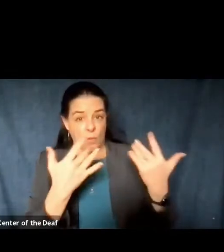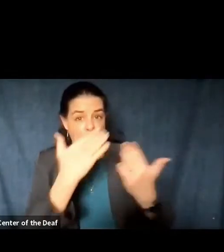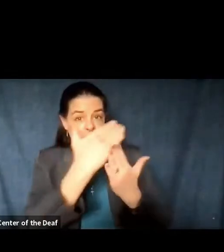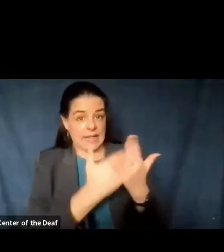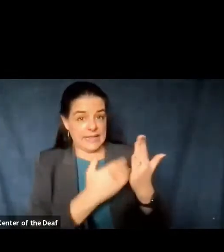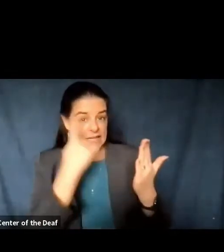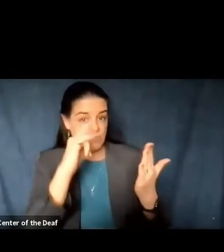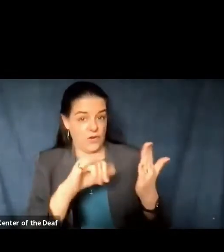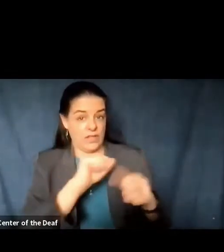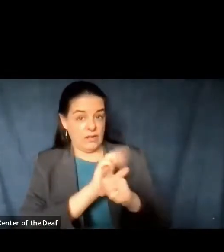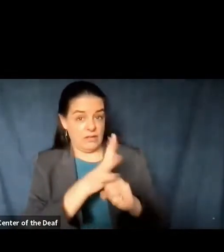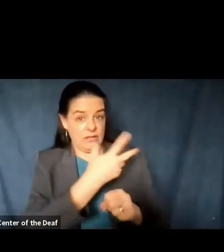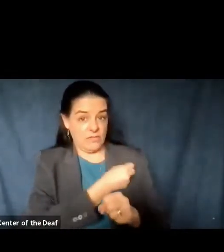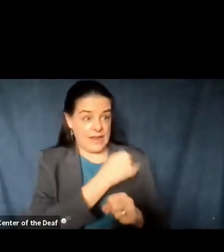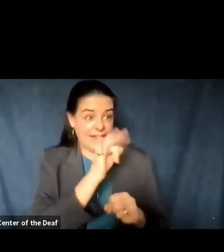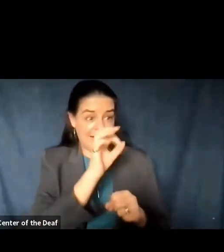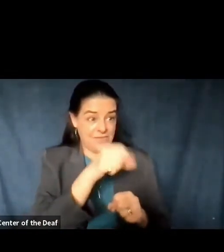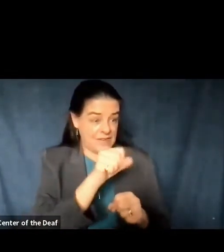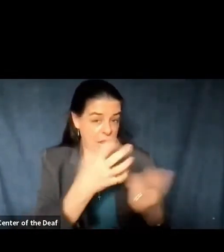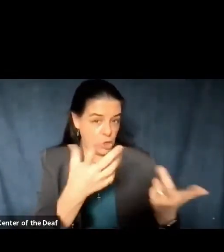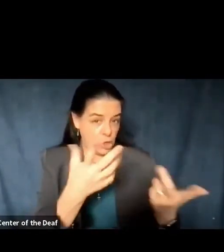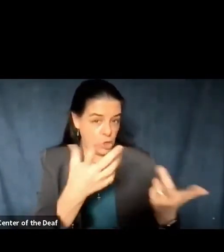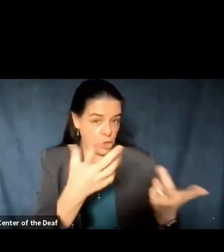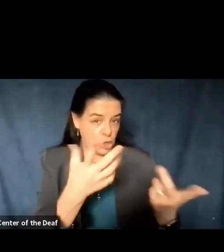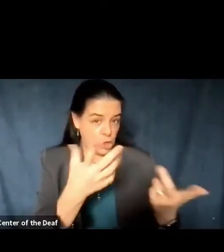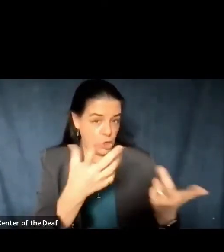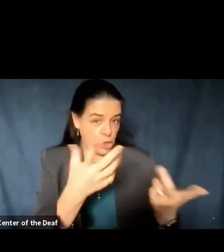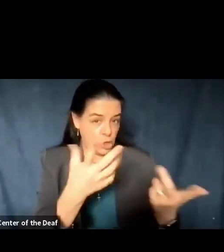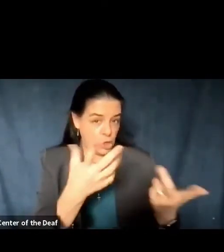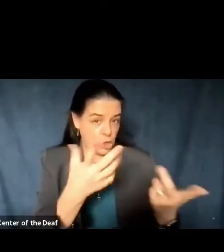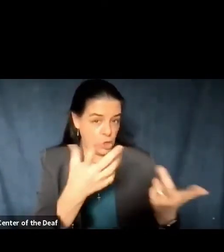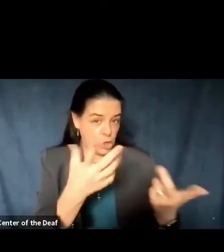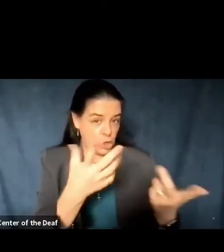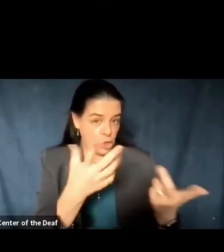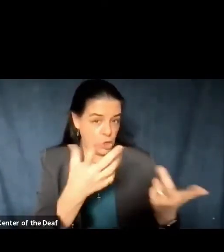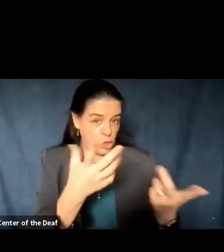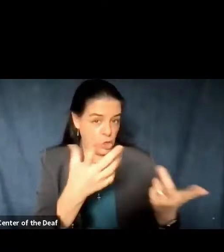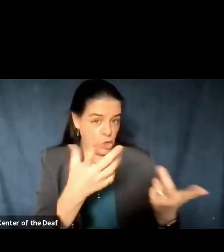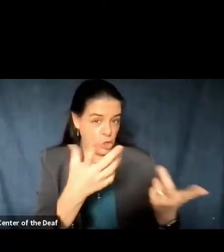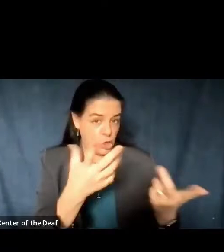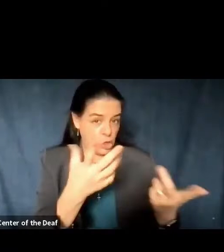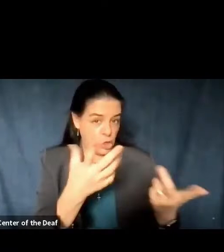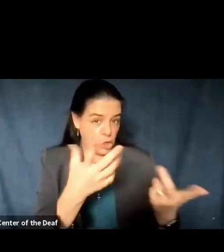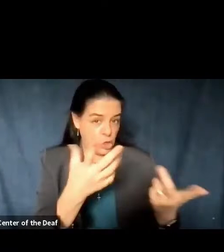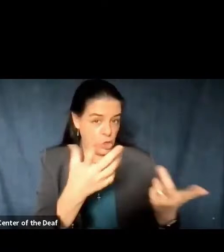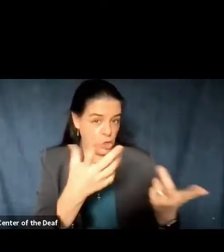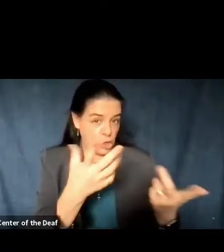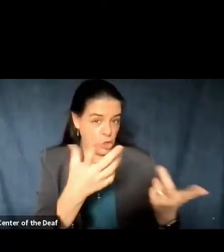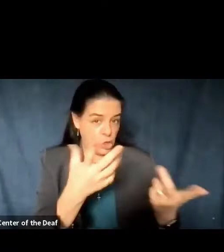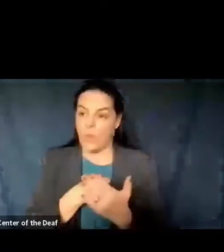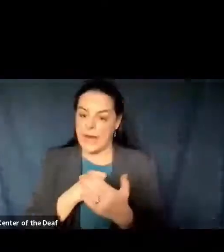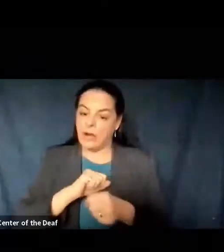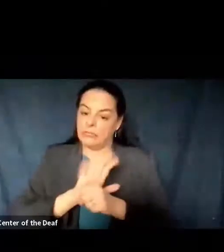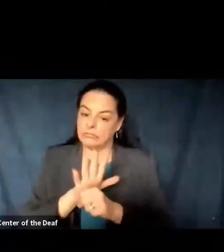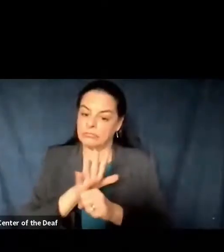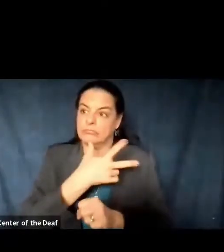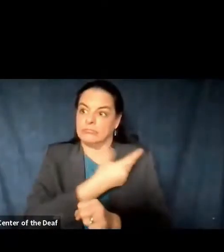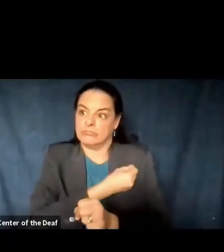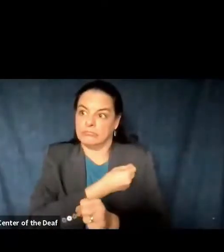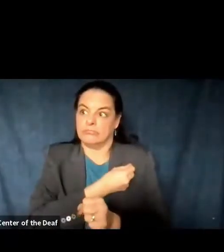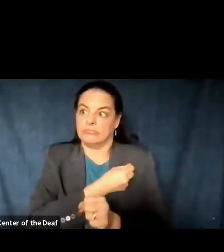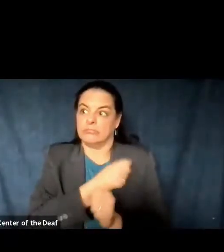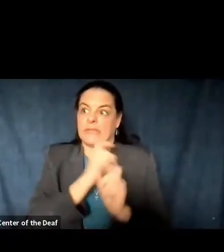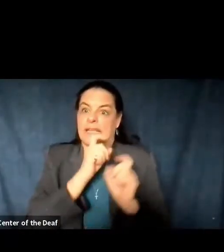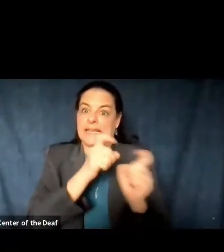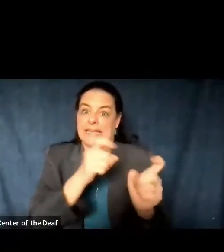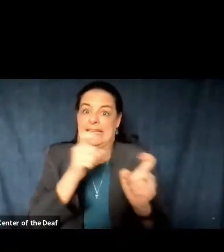who qualifies? We are not keeping a vaccine waiting list. We are pushing out vaccine availability and opportunities, but